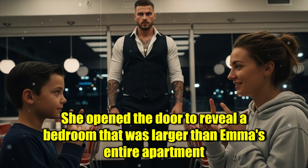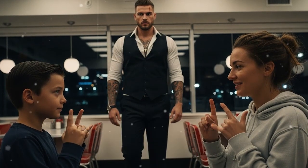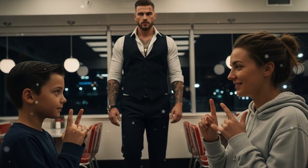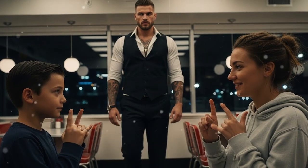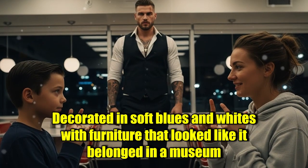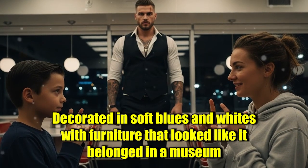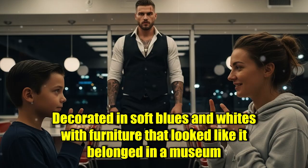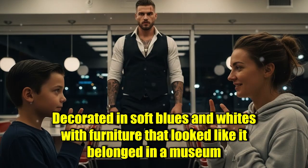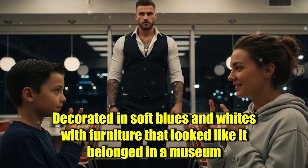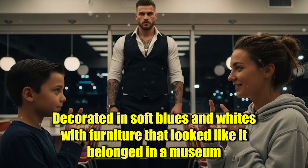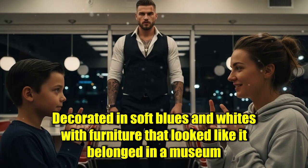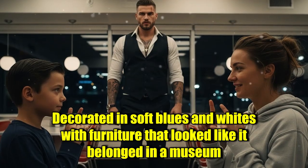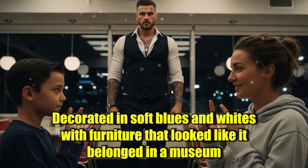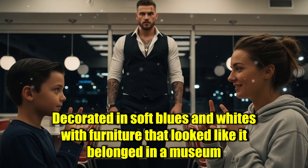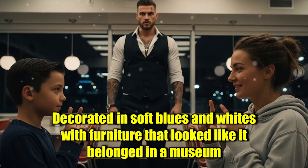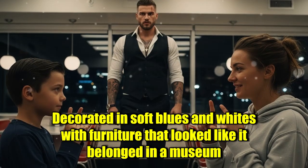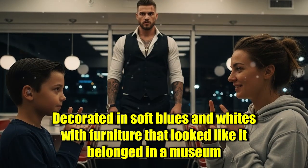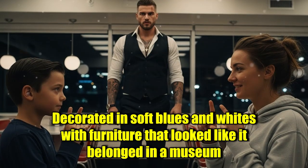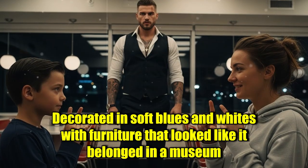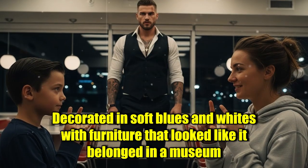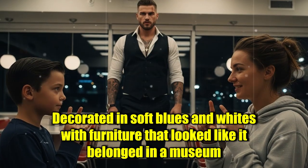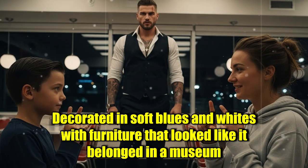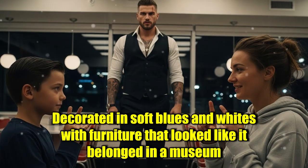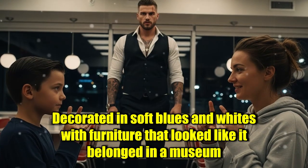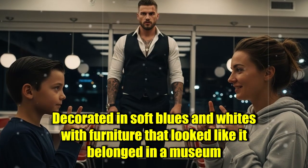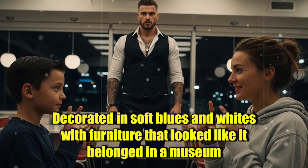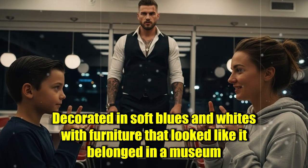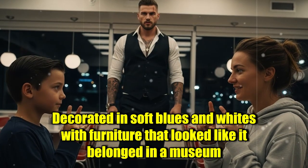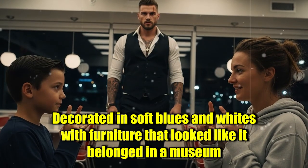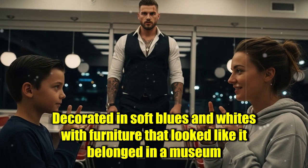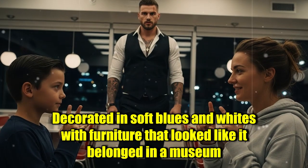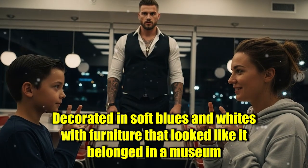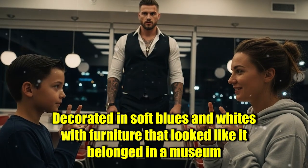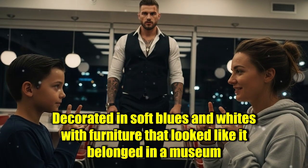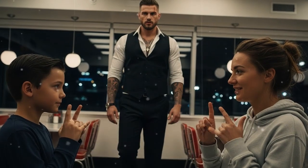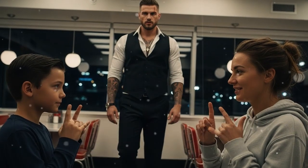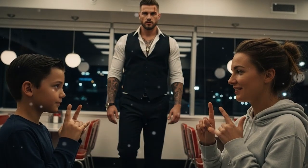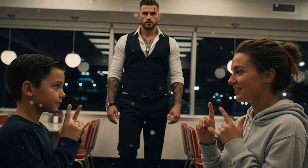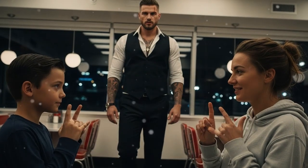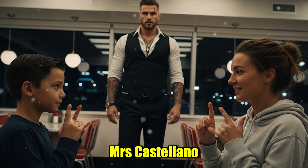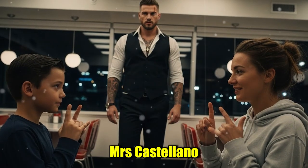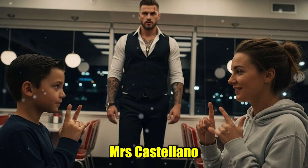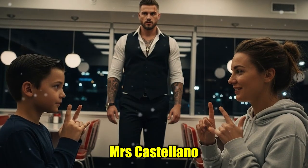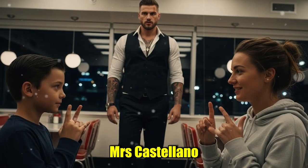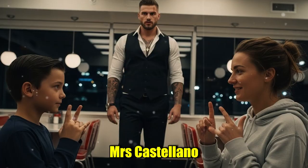apartment, decorated in soft blues and whites with furniture that looked like it belonged in a museum. Mrs.